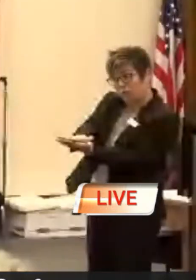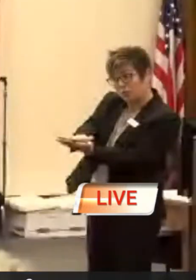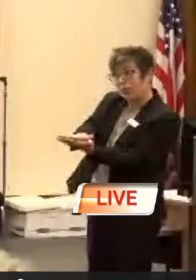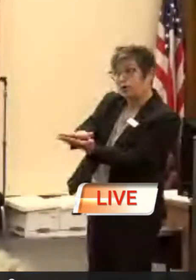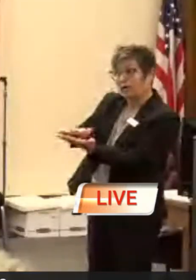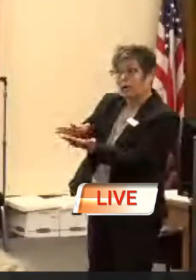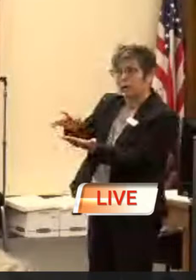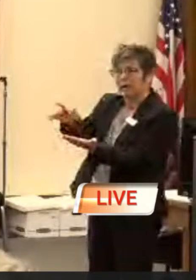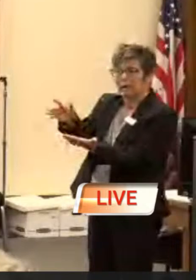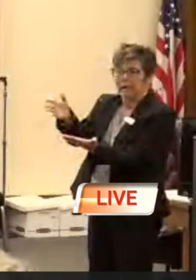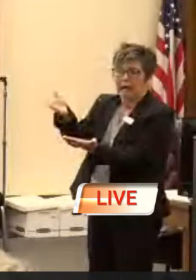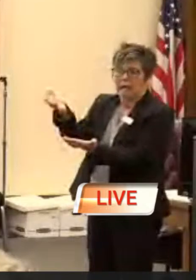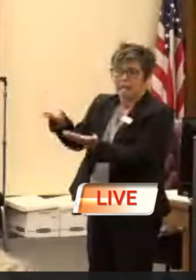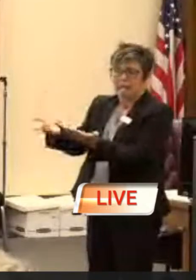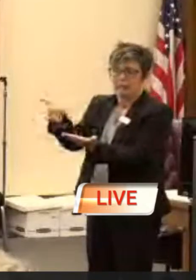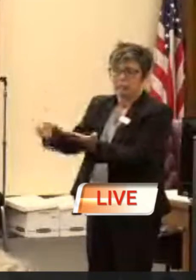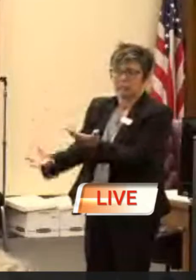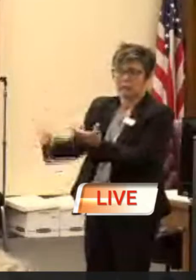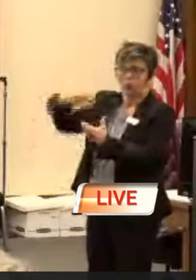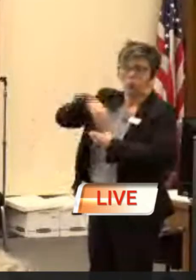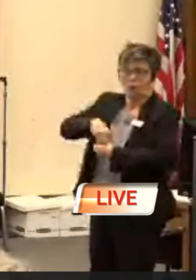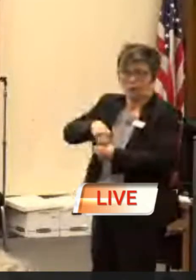record.